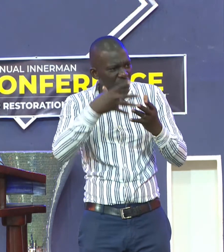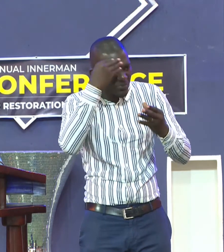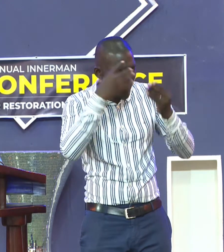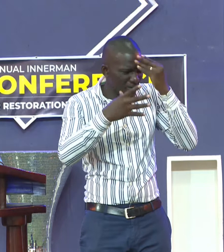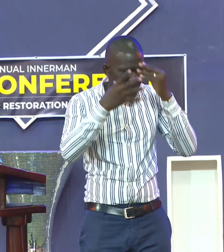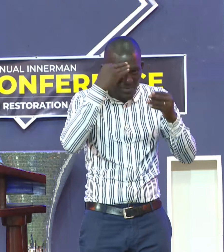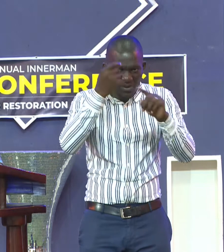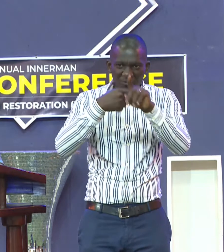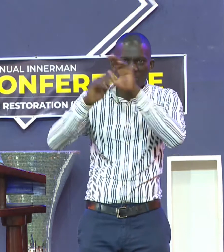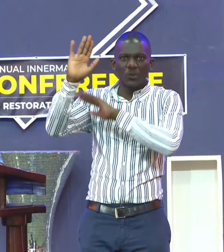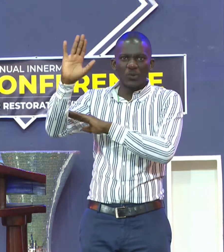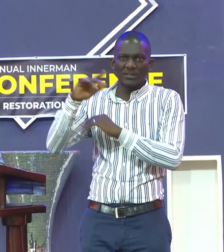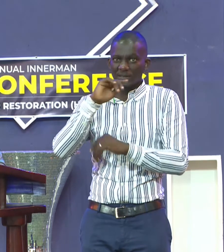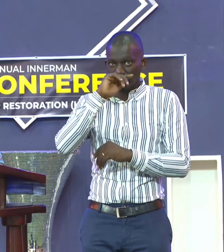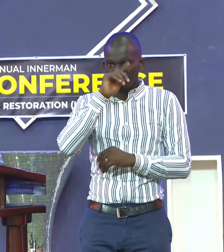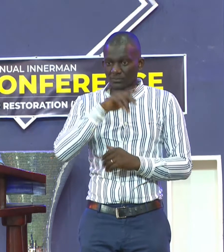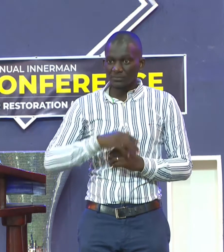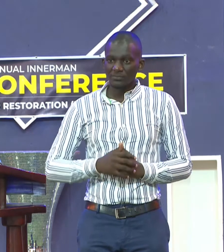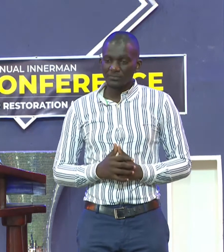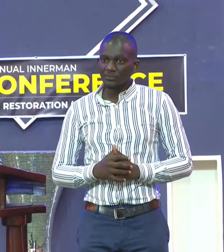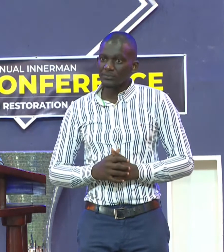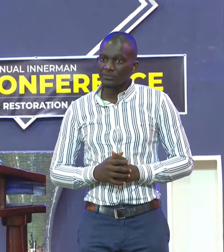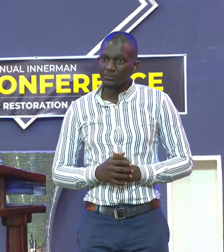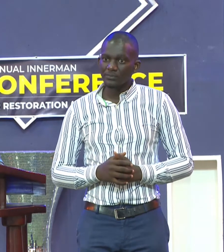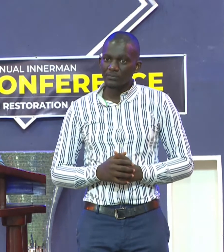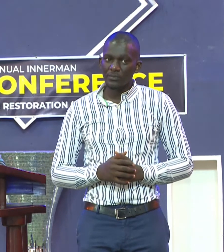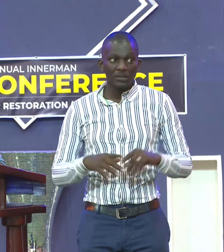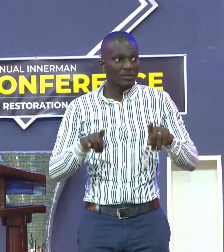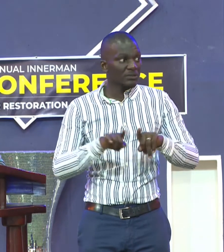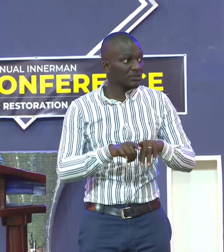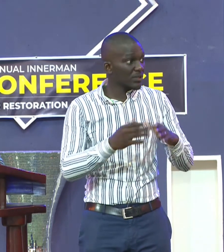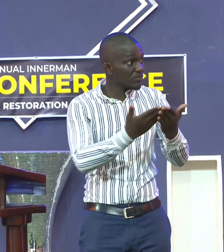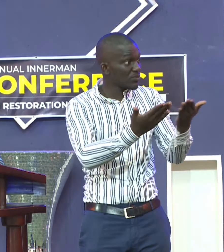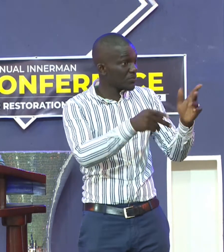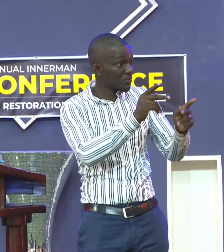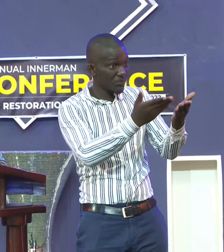start talking to the children all the things you've learned from God.